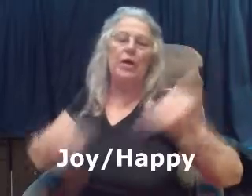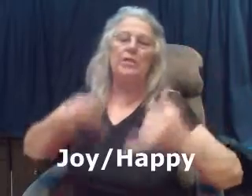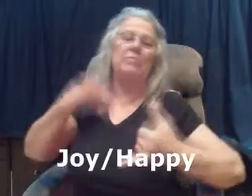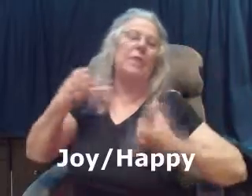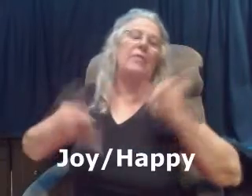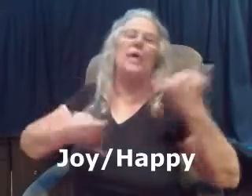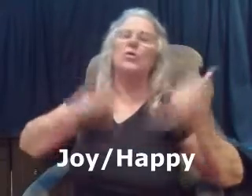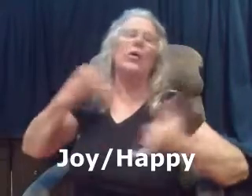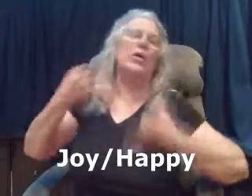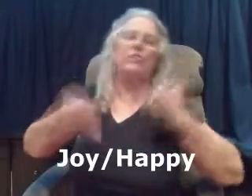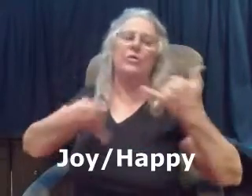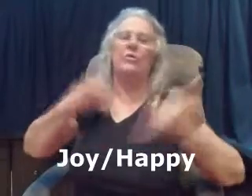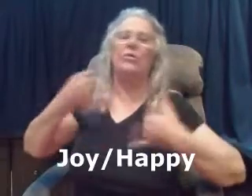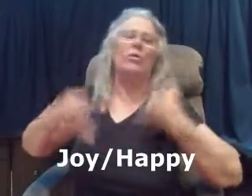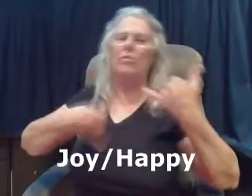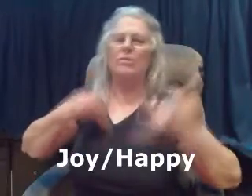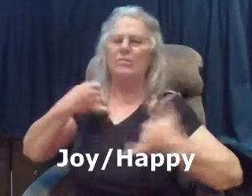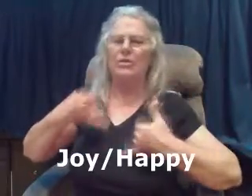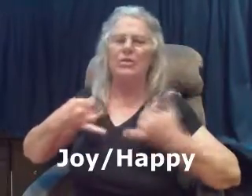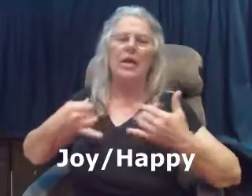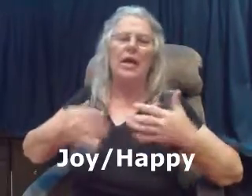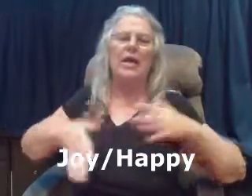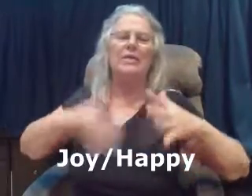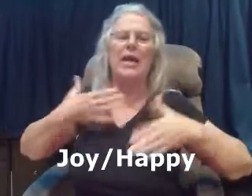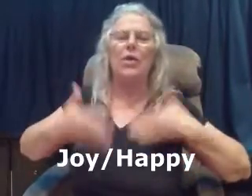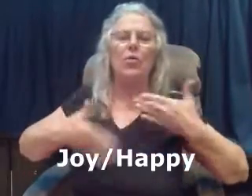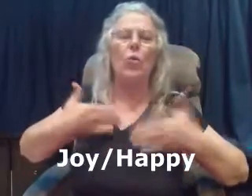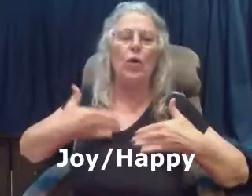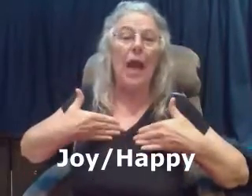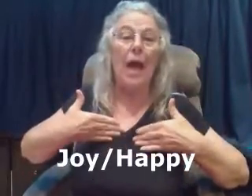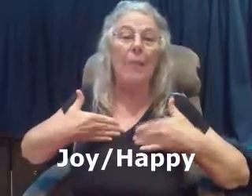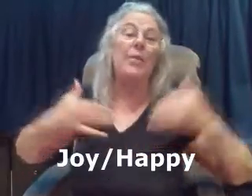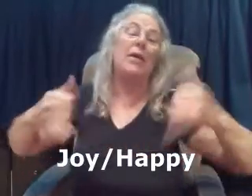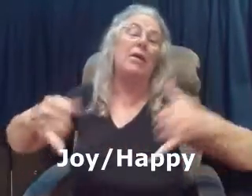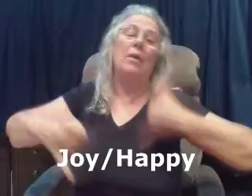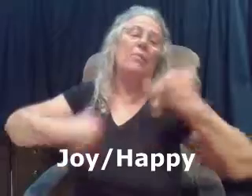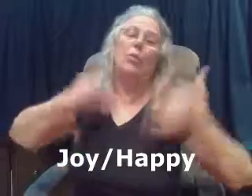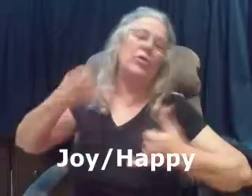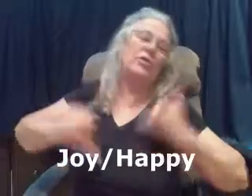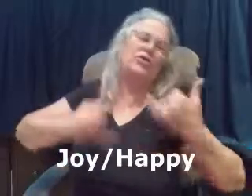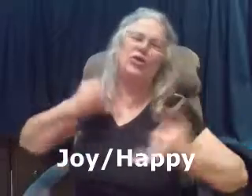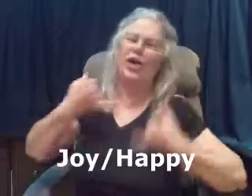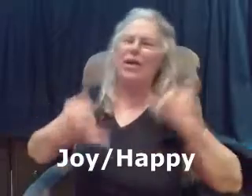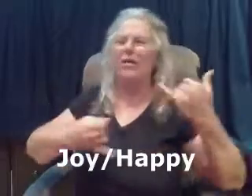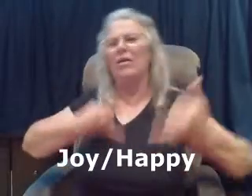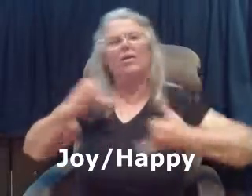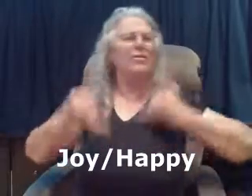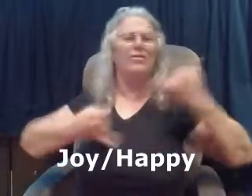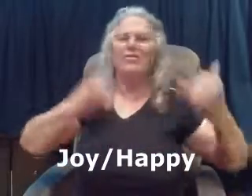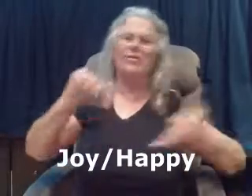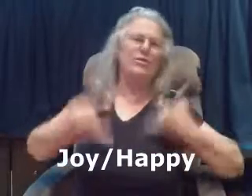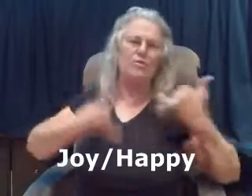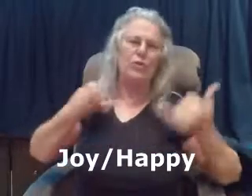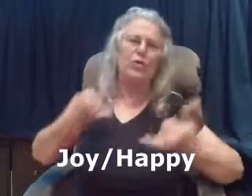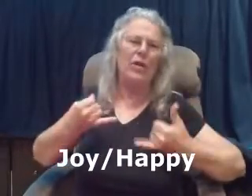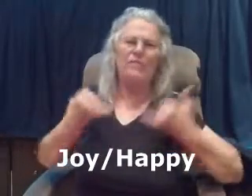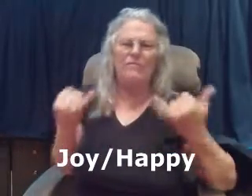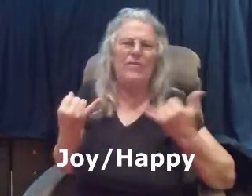Joyous, and that's where, just, it's like the word happy, but with the J, and you want to feel